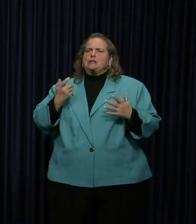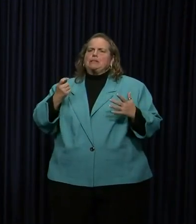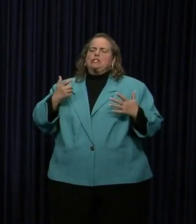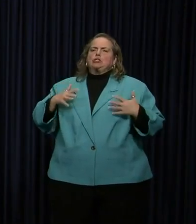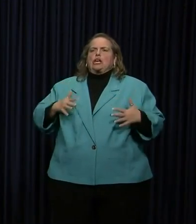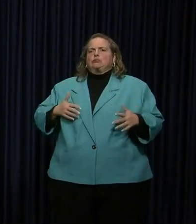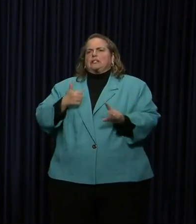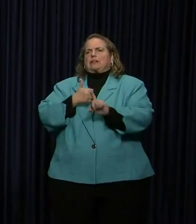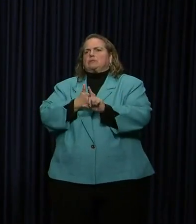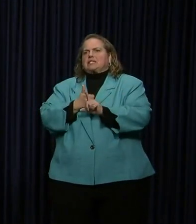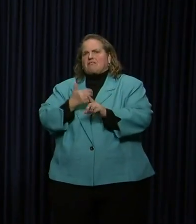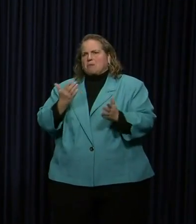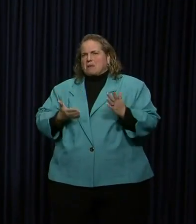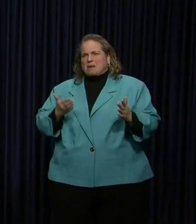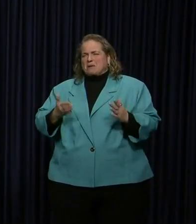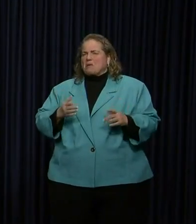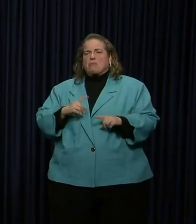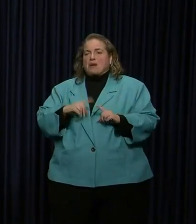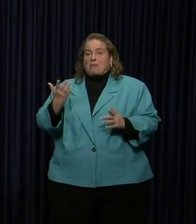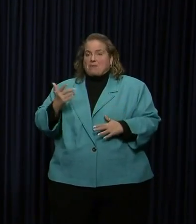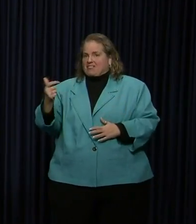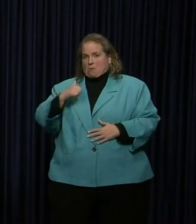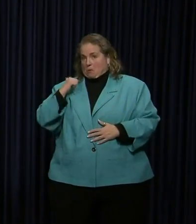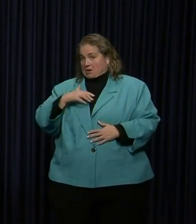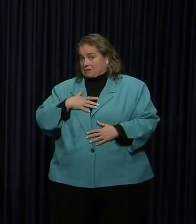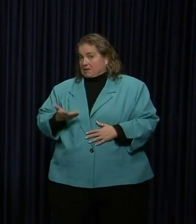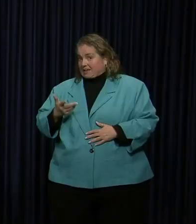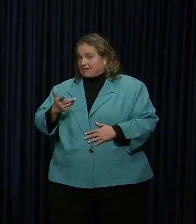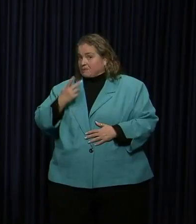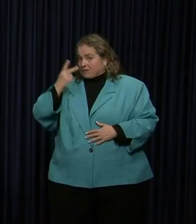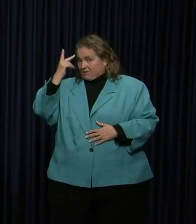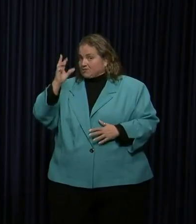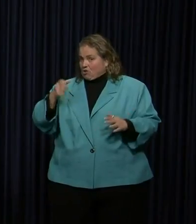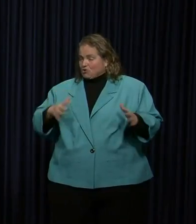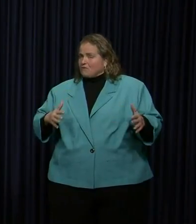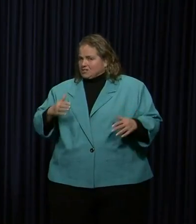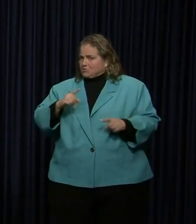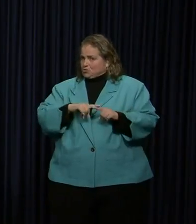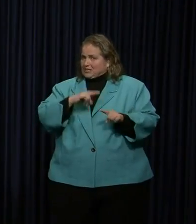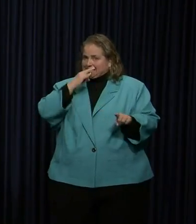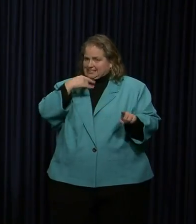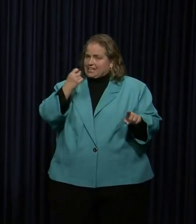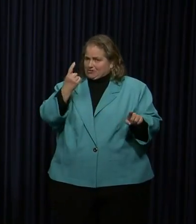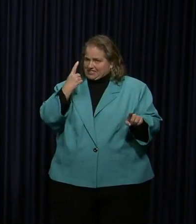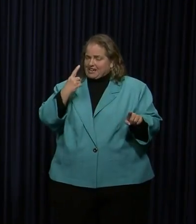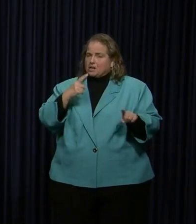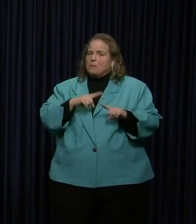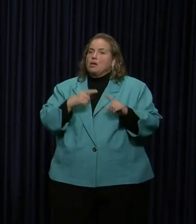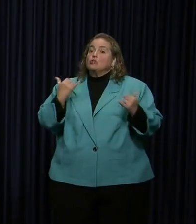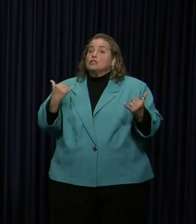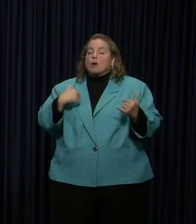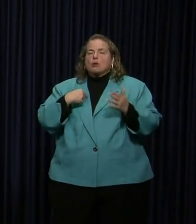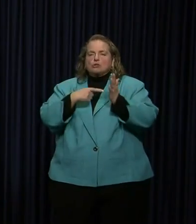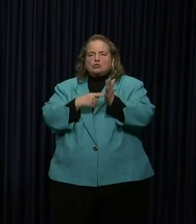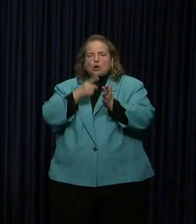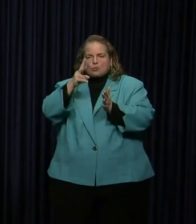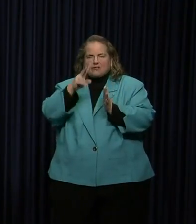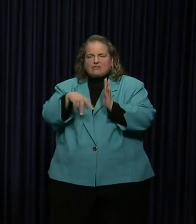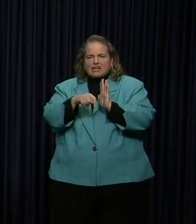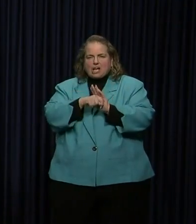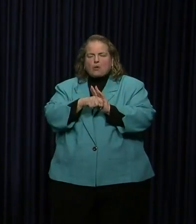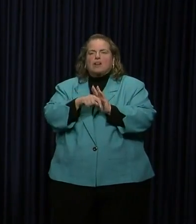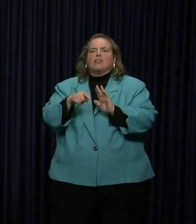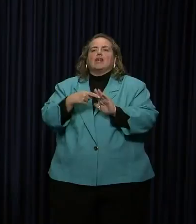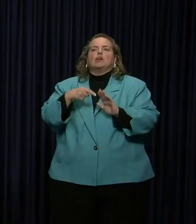anxious from time to time, not that they would ever admit it. So we want to make sure today we show you a video, and then I believe we'll have it